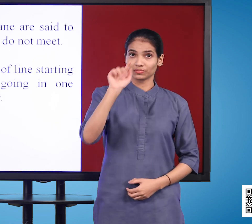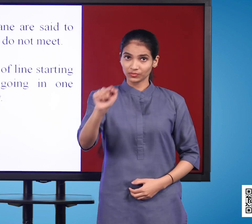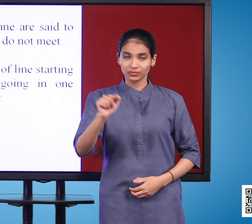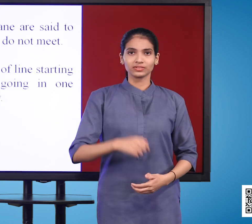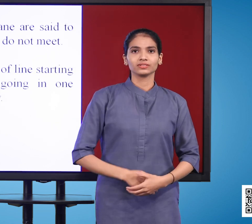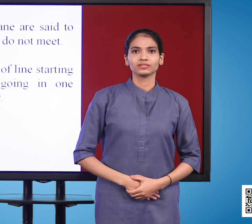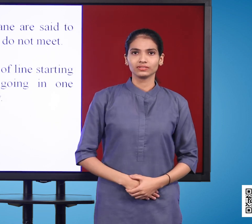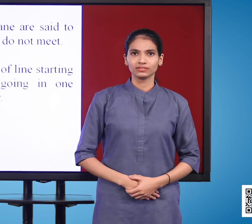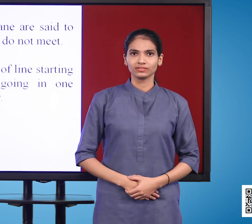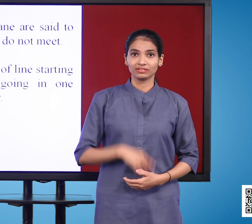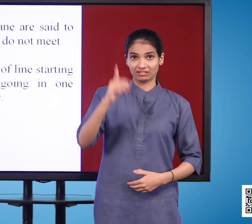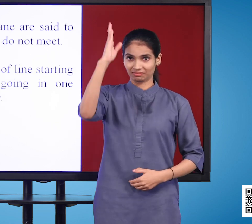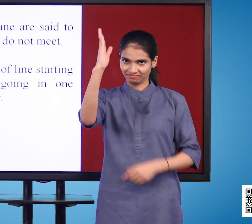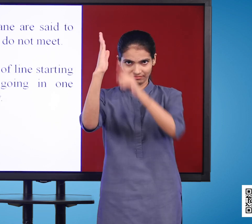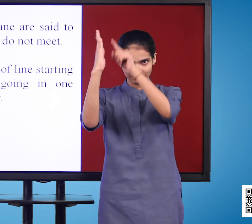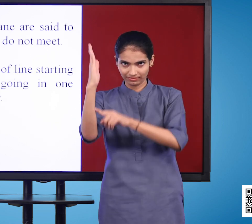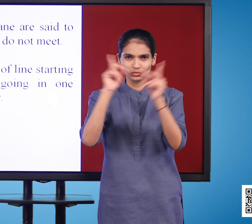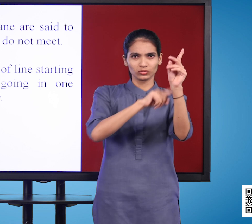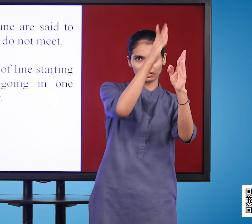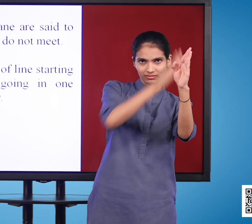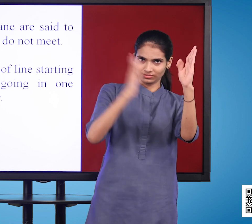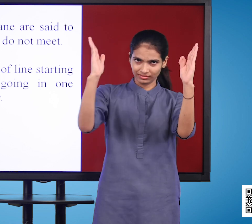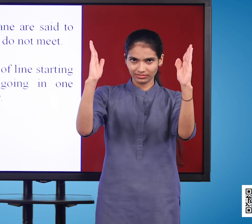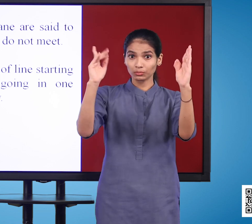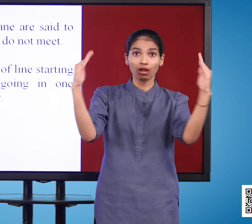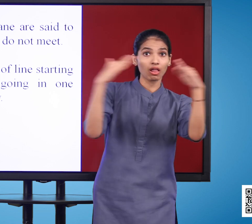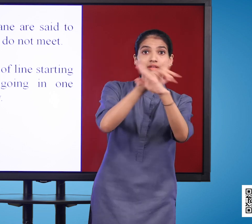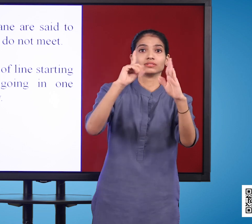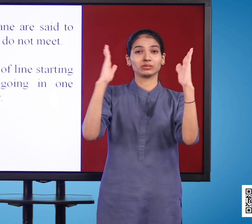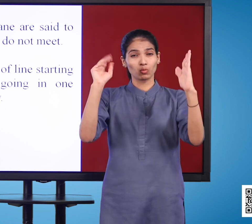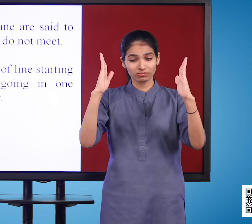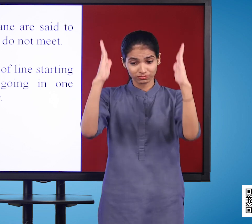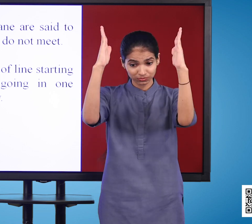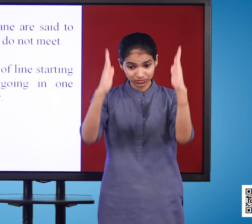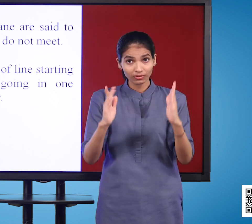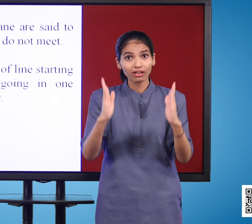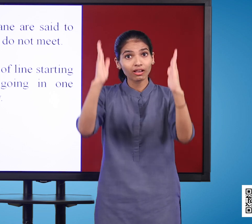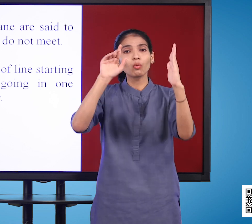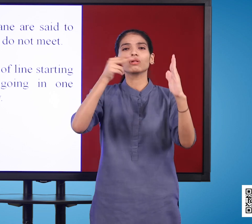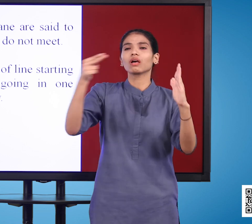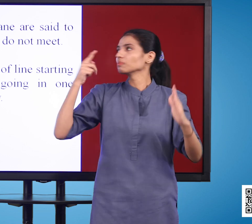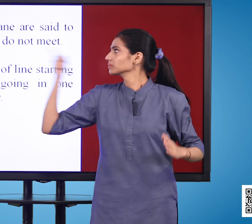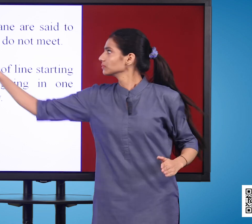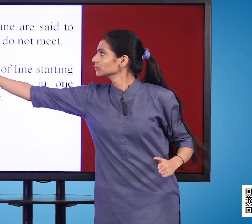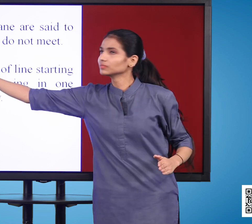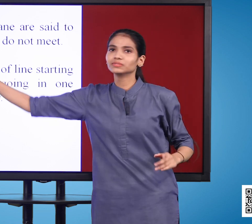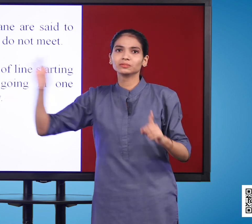5. 2 lines in a plane are said to be parallel if they do not meet.